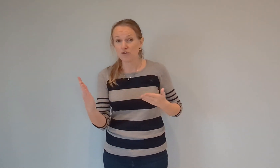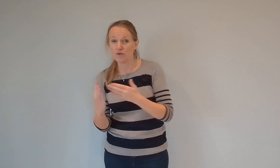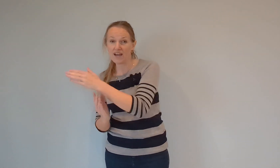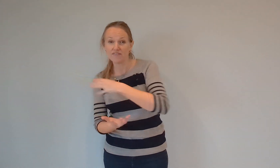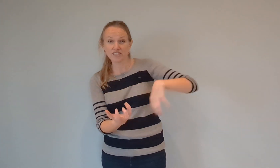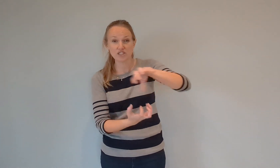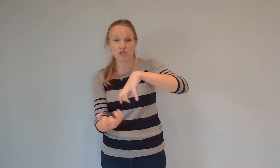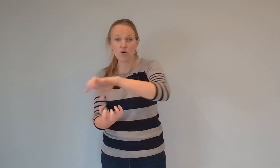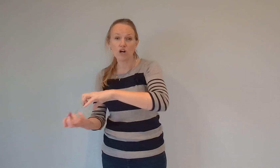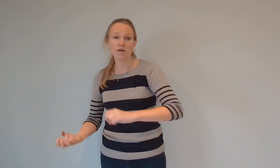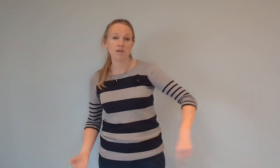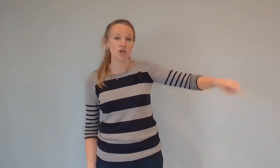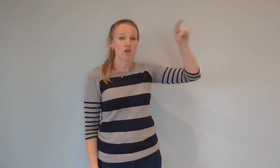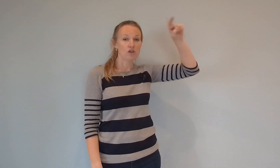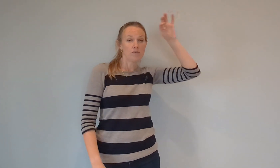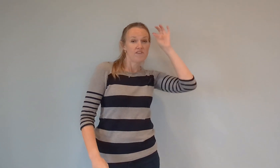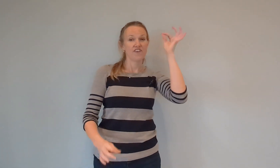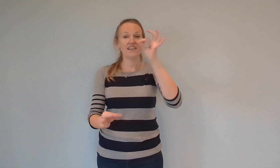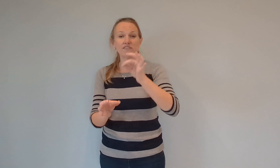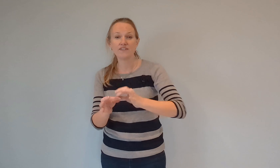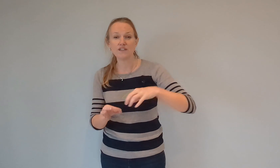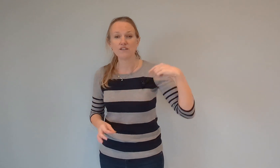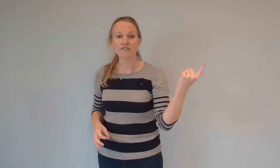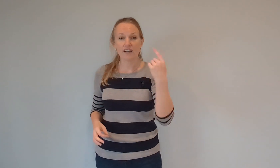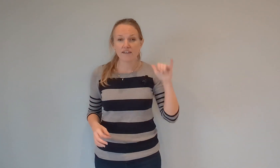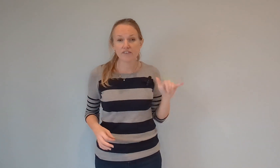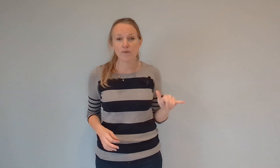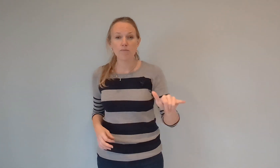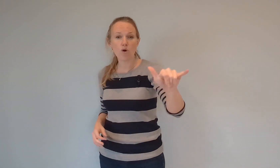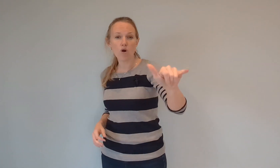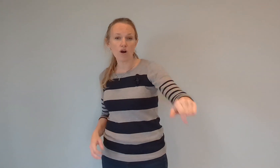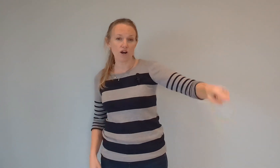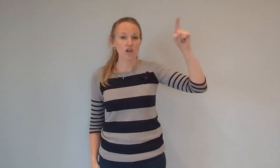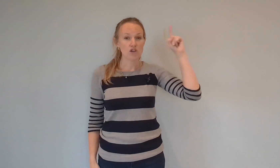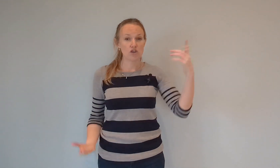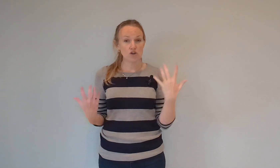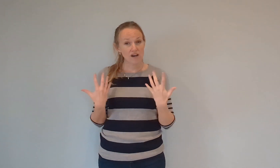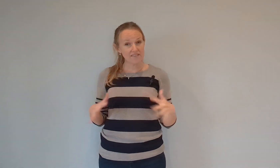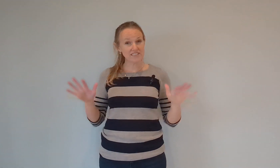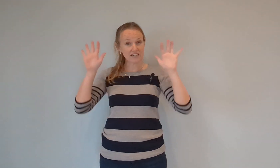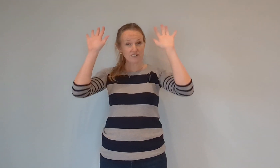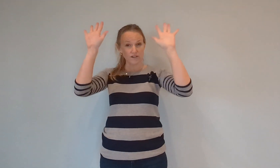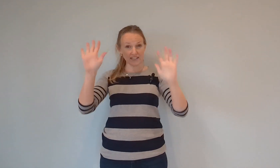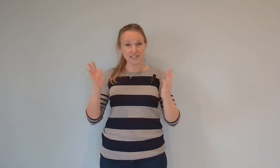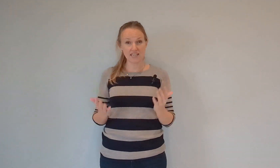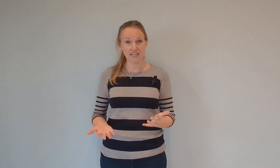through every storm. You'll be faithful forevermore. You have done great